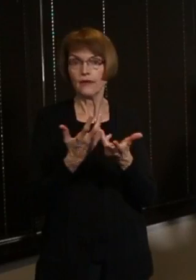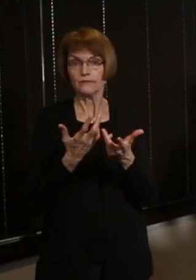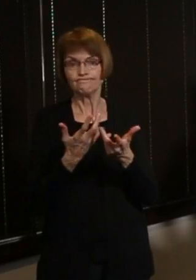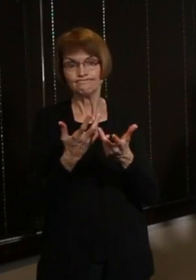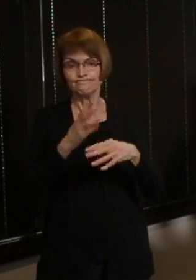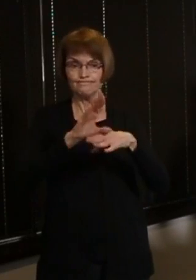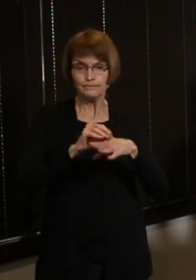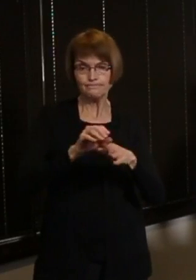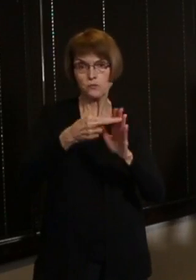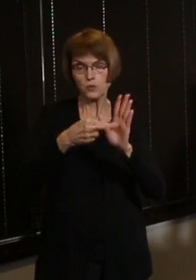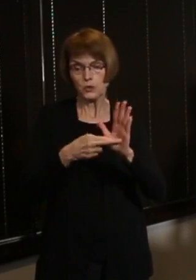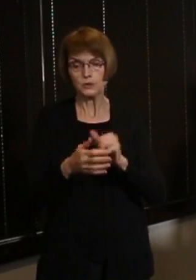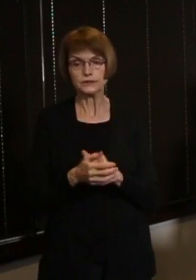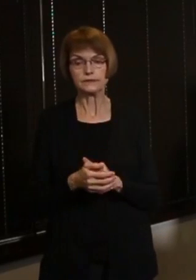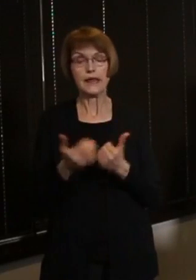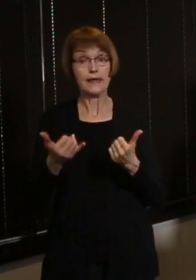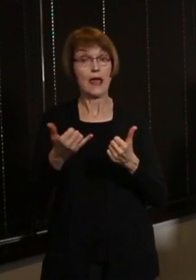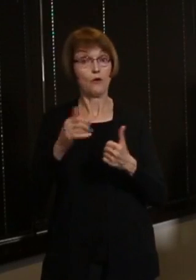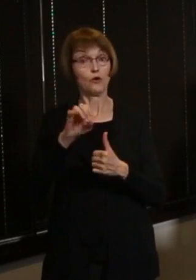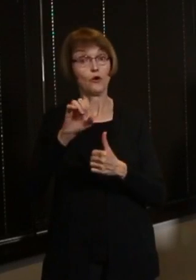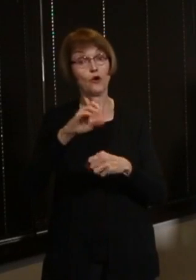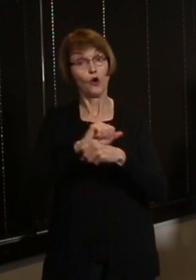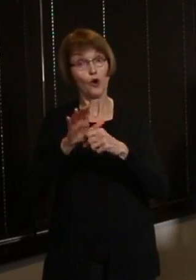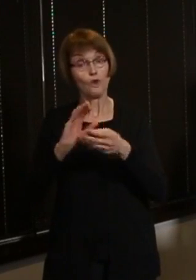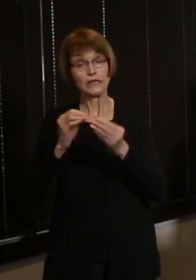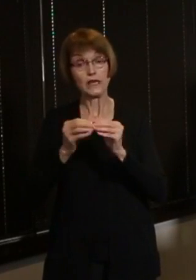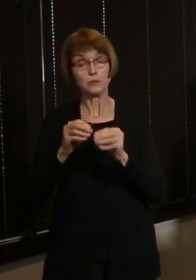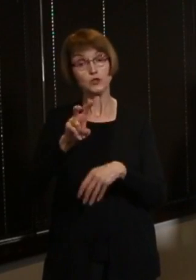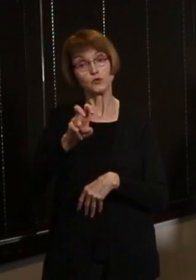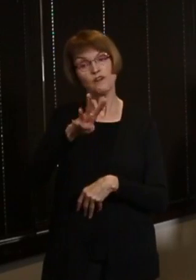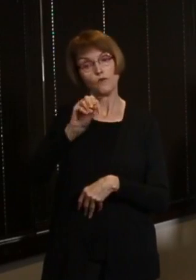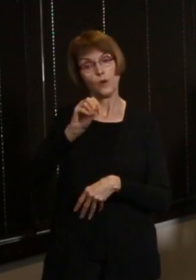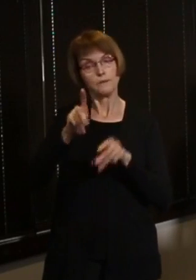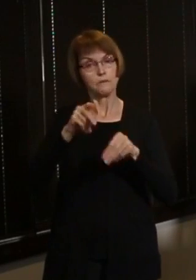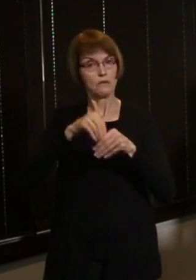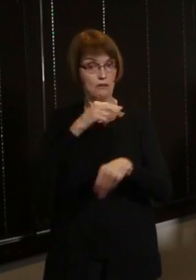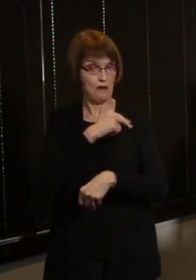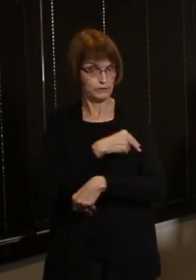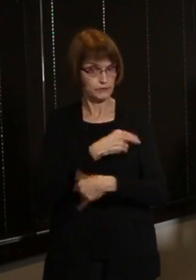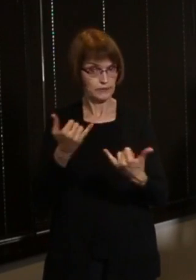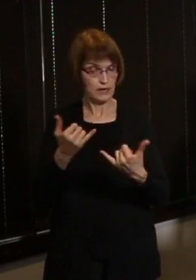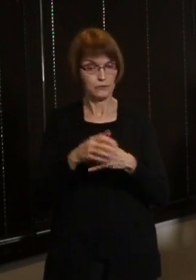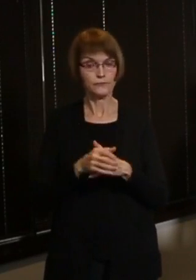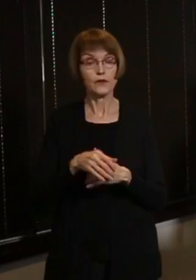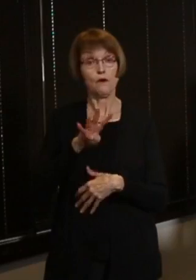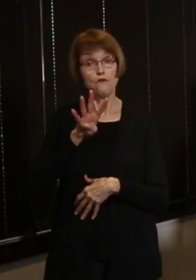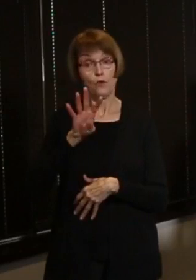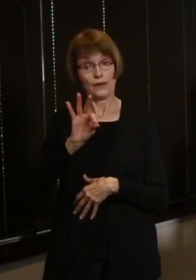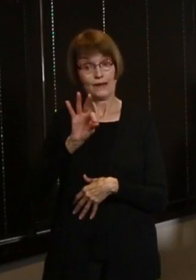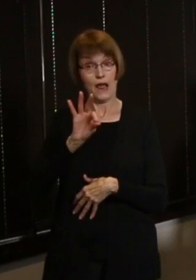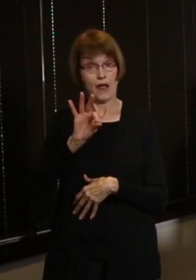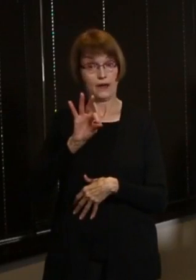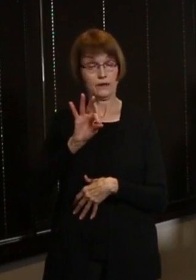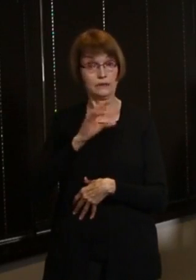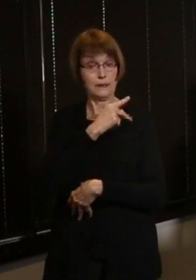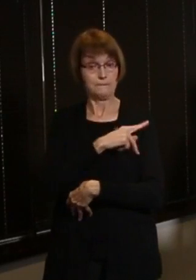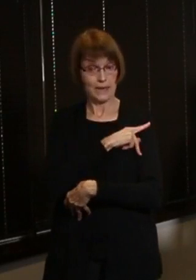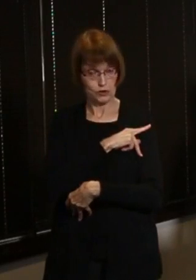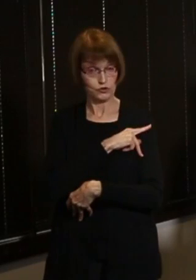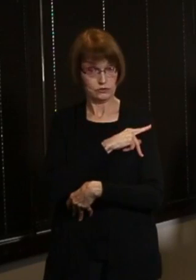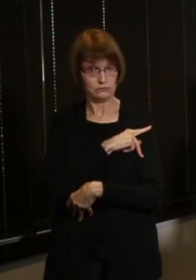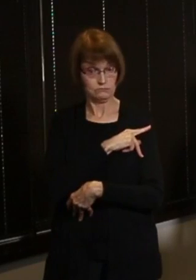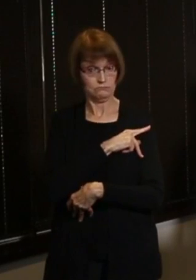about our COVID numbers. As we reported, 240 people hospitalized. We have 49 patients that are